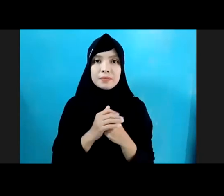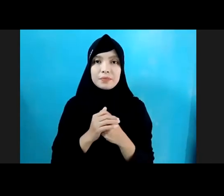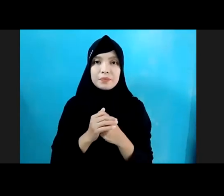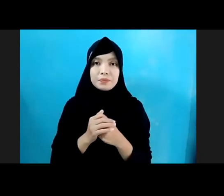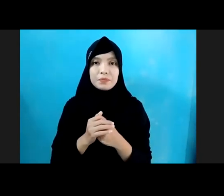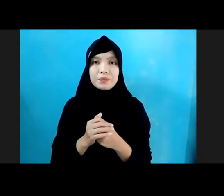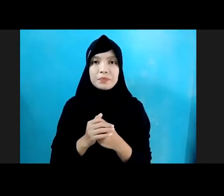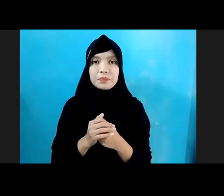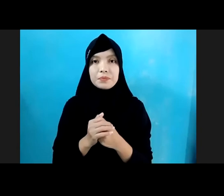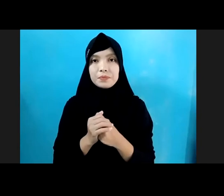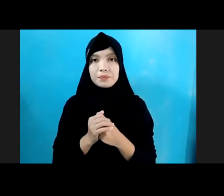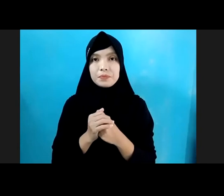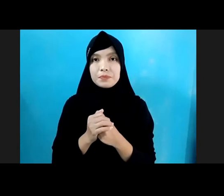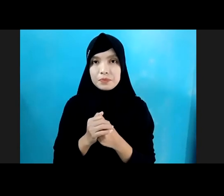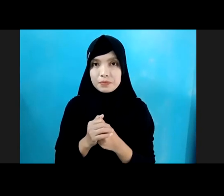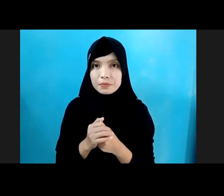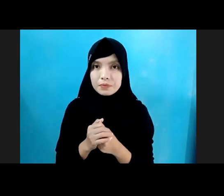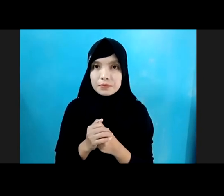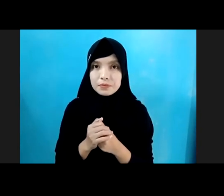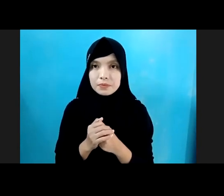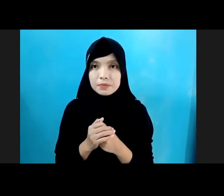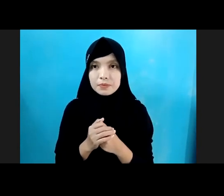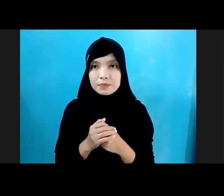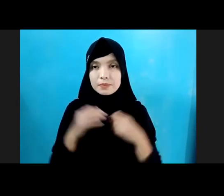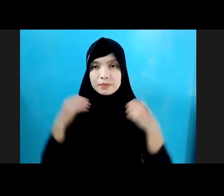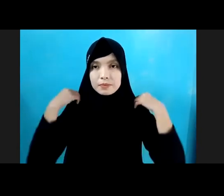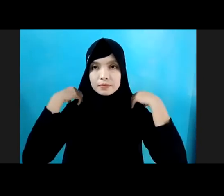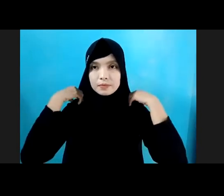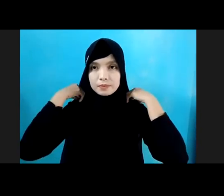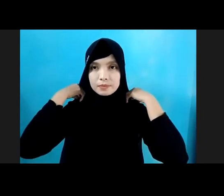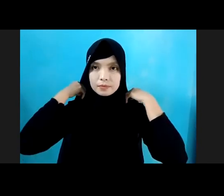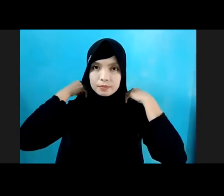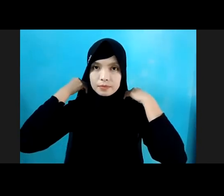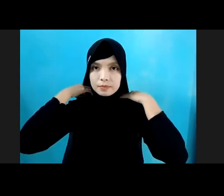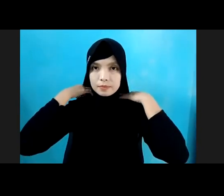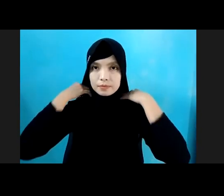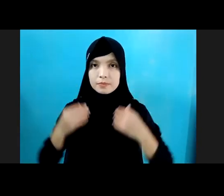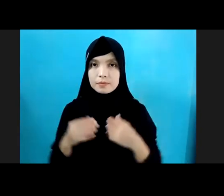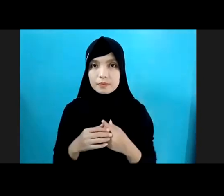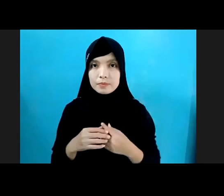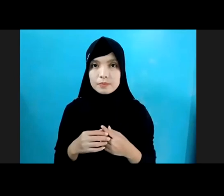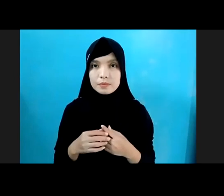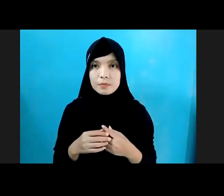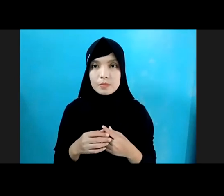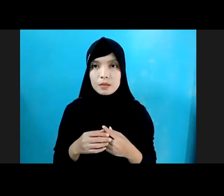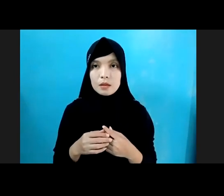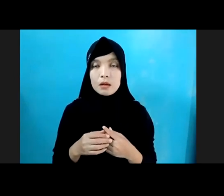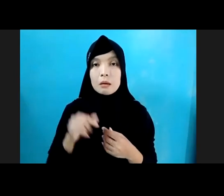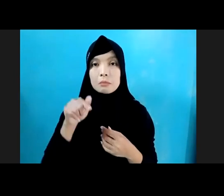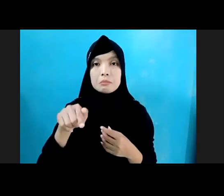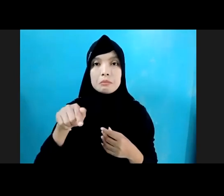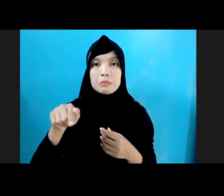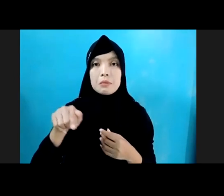On Whatever Site They're Using They Will Often Talk To Friends Or A Sibling